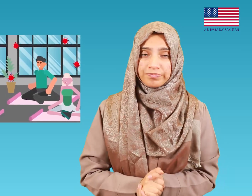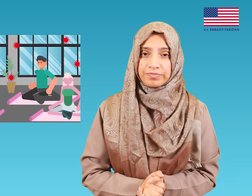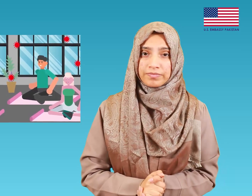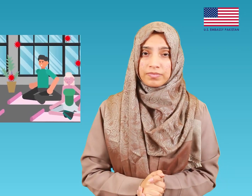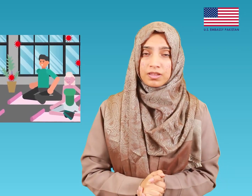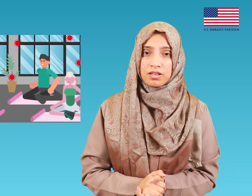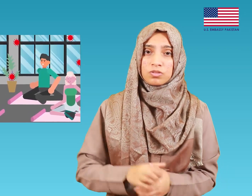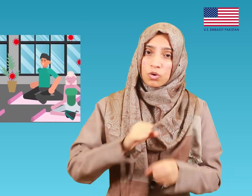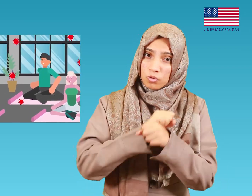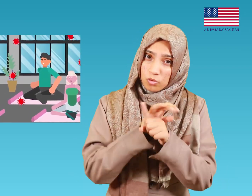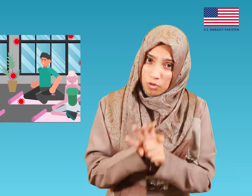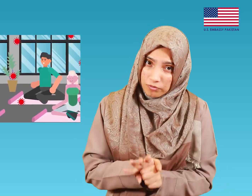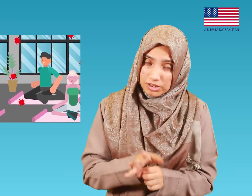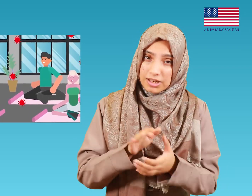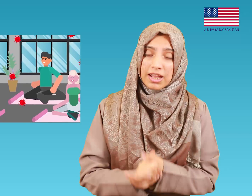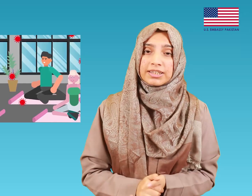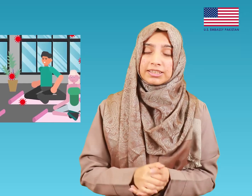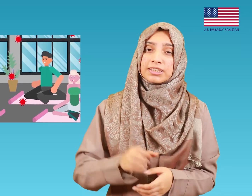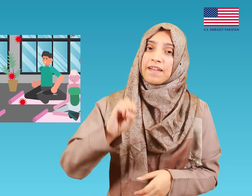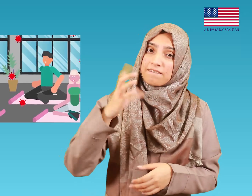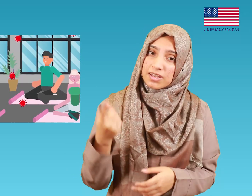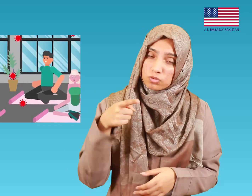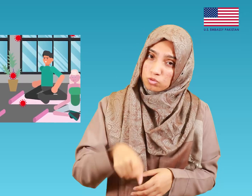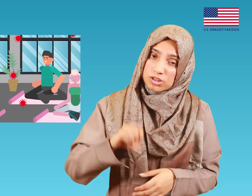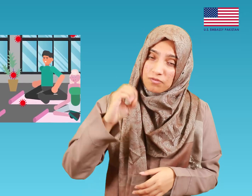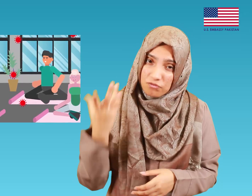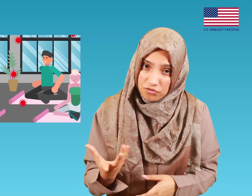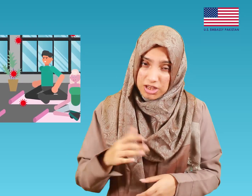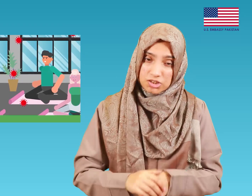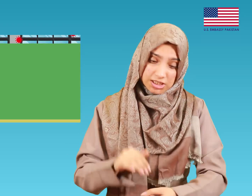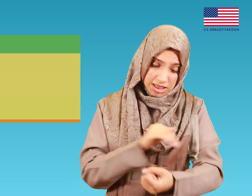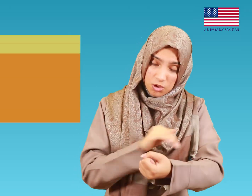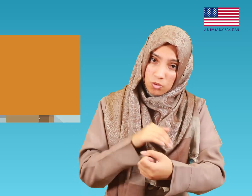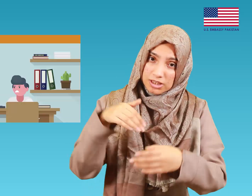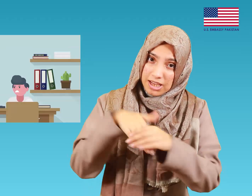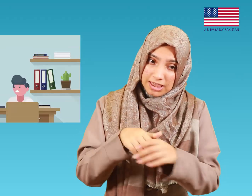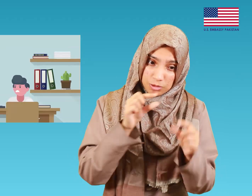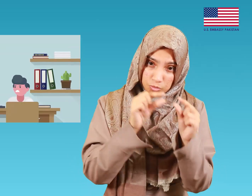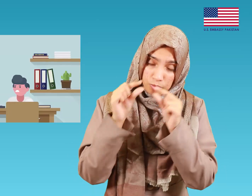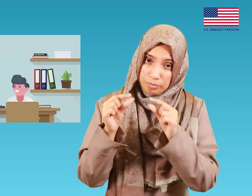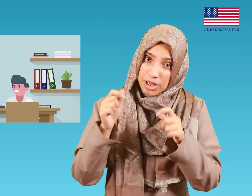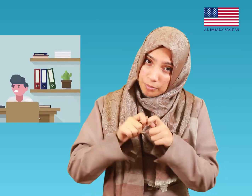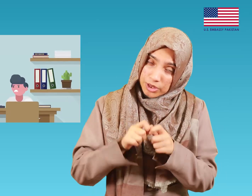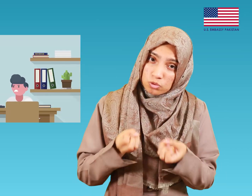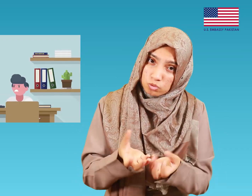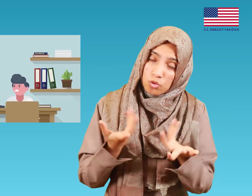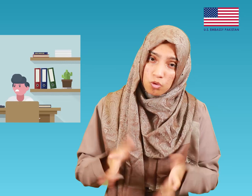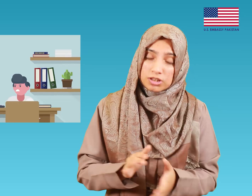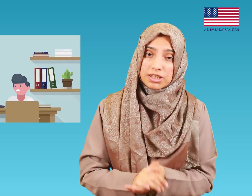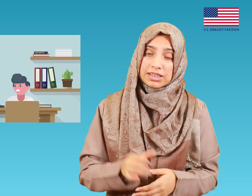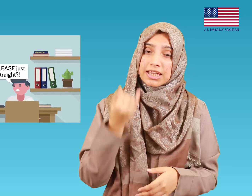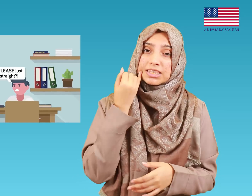COVID-19 can make blood cells more likely to clump up and form clots. While large clots can cause heart attacks and